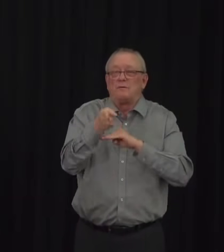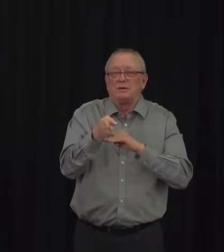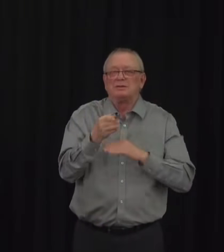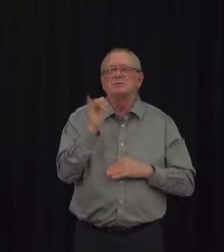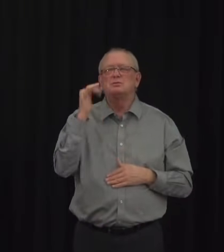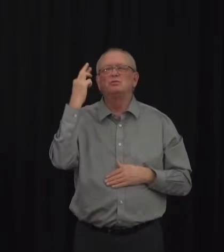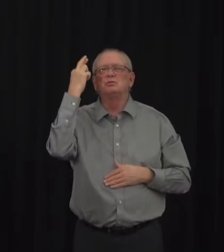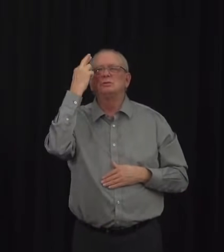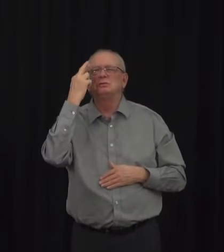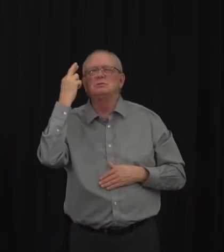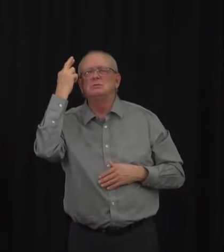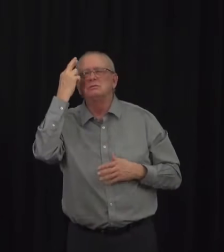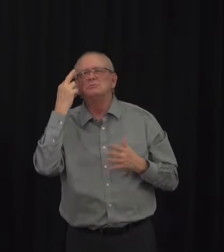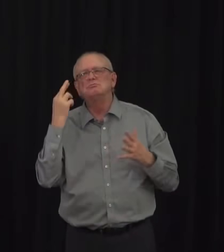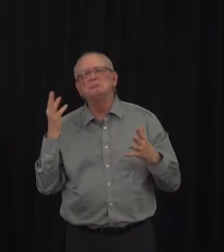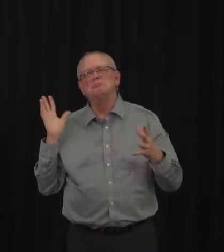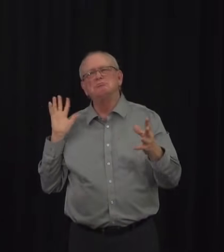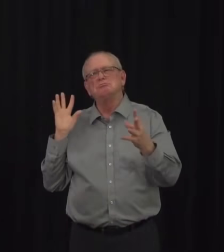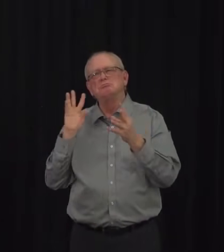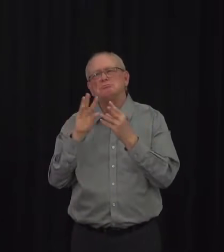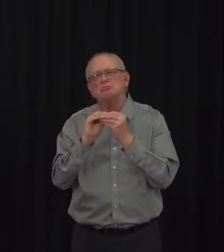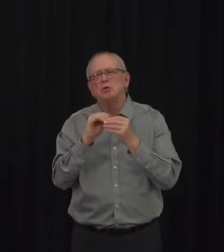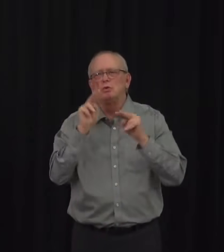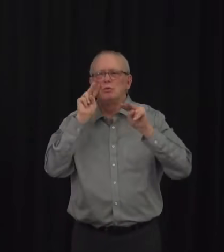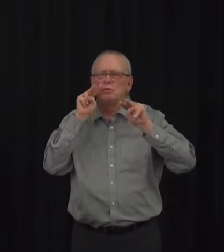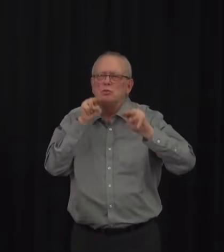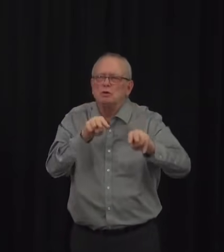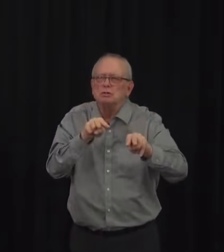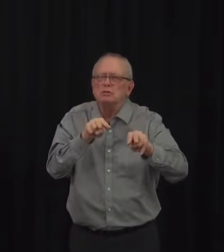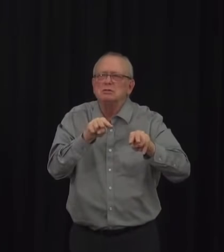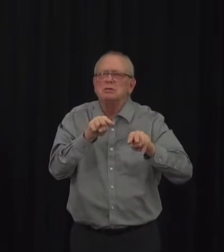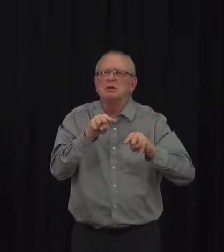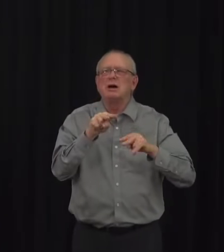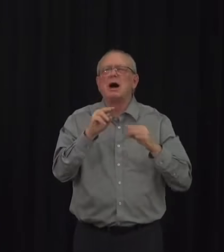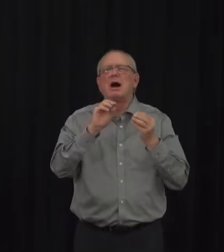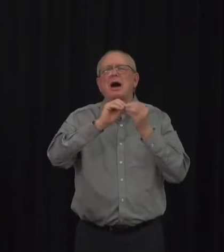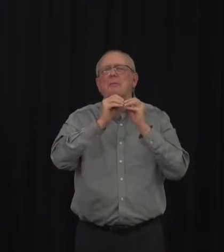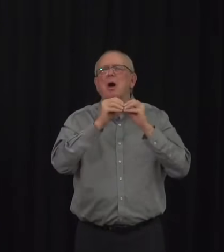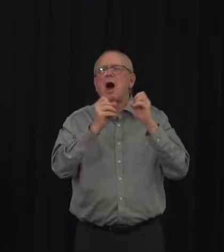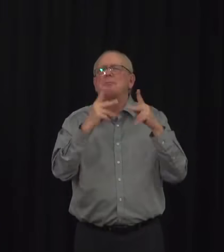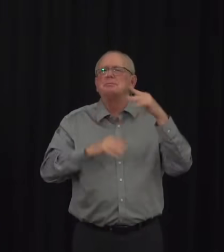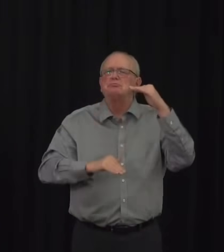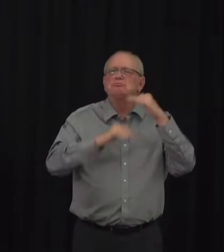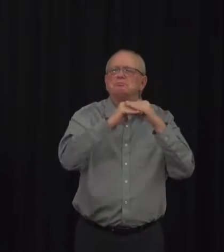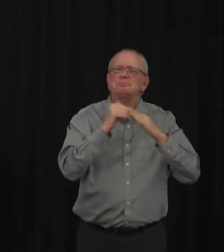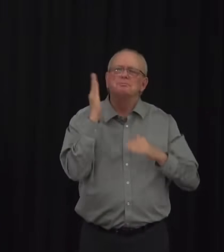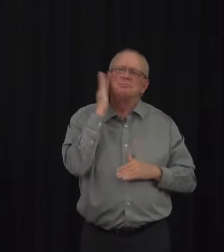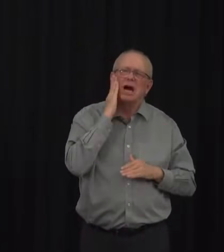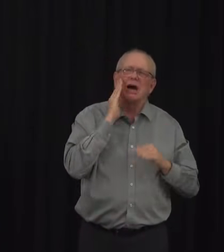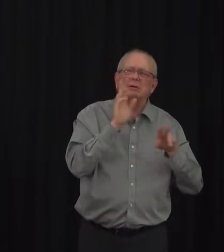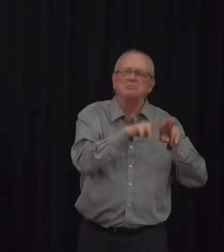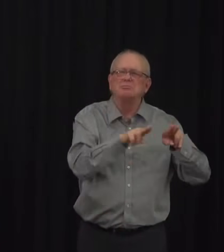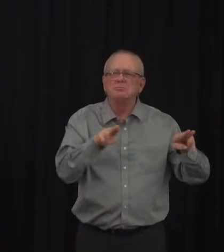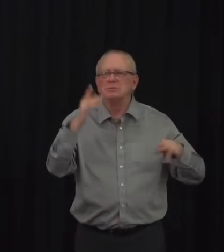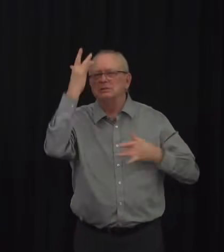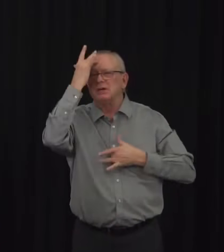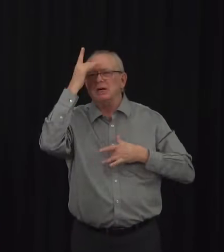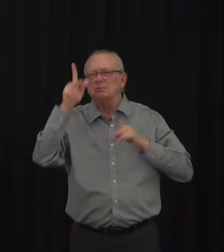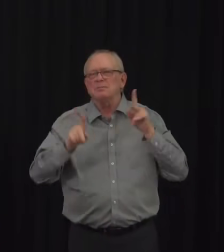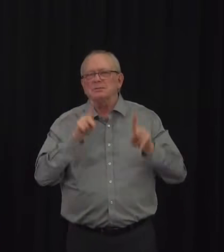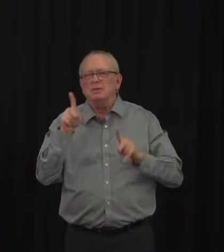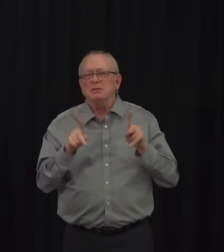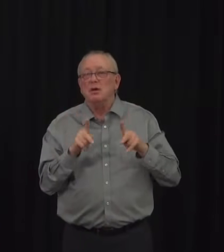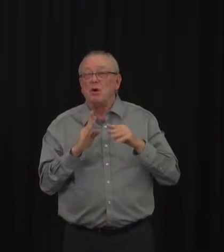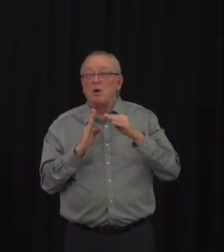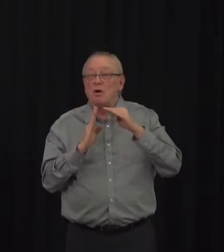adjust our indicators, so we're looking at that capacity metric. And so in response to passing that capacity metric, we did put additional restrictions in